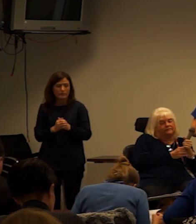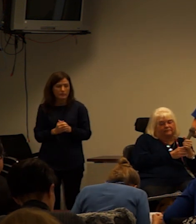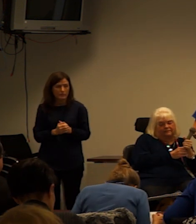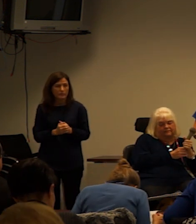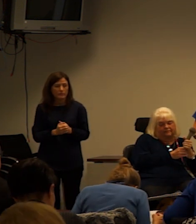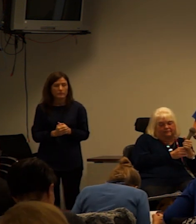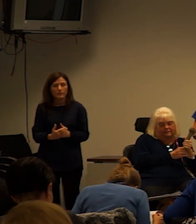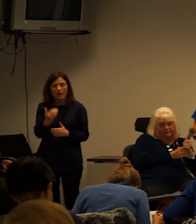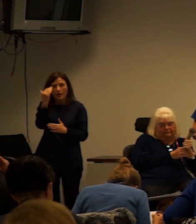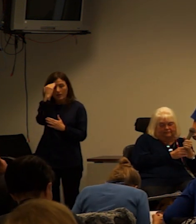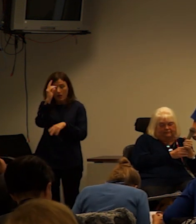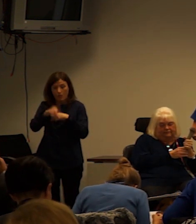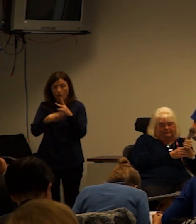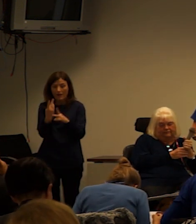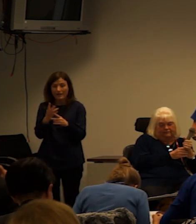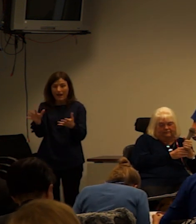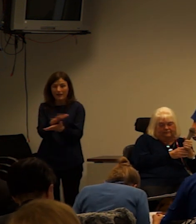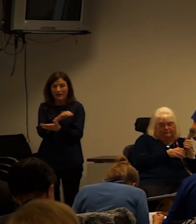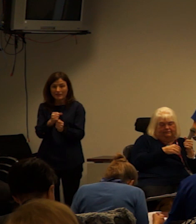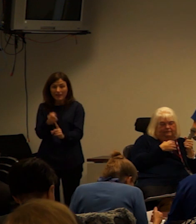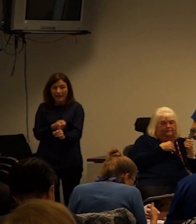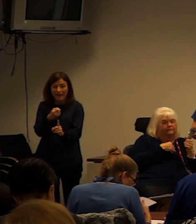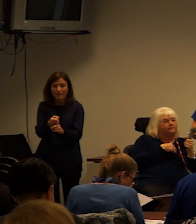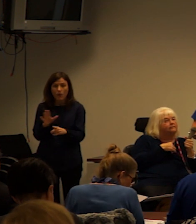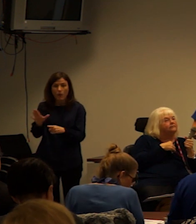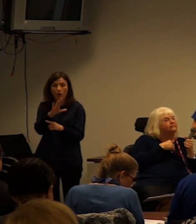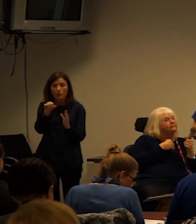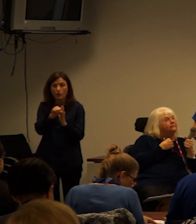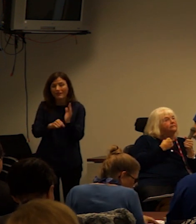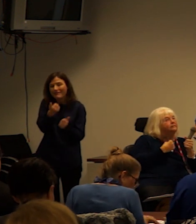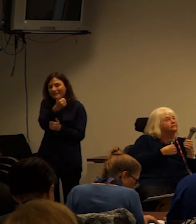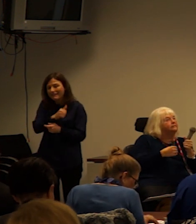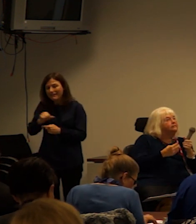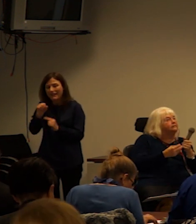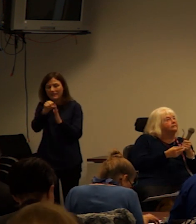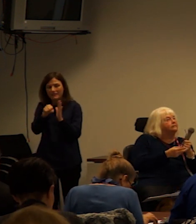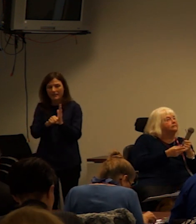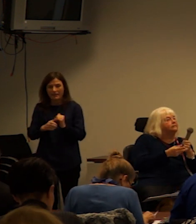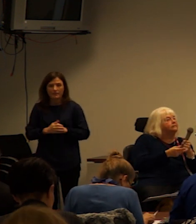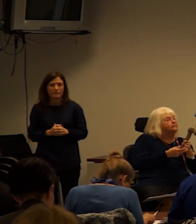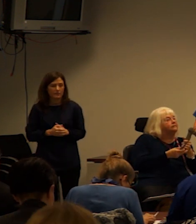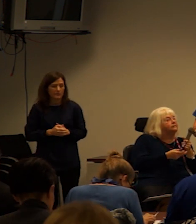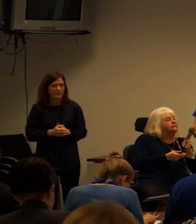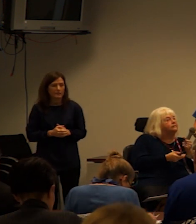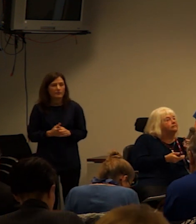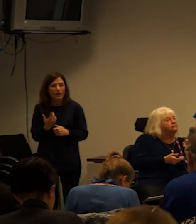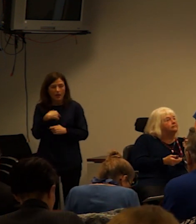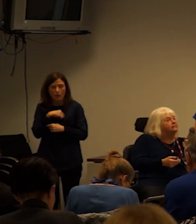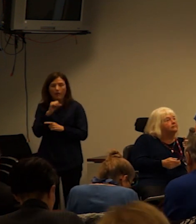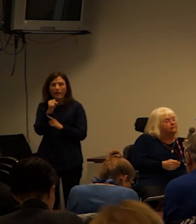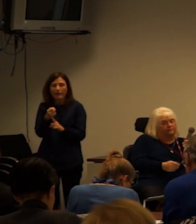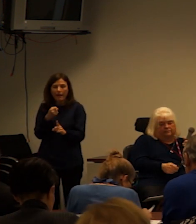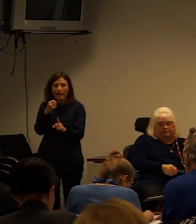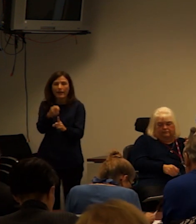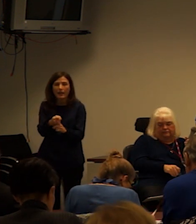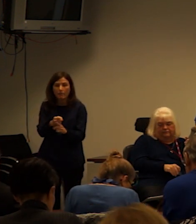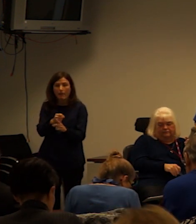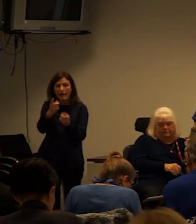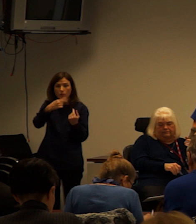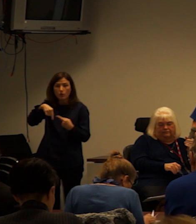Know what type of disasters can affect you in this state or in any state. We can be affected by